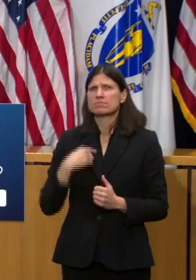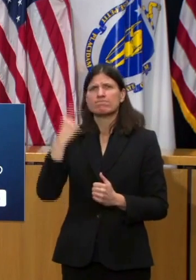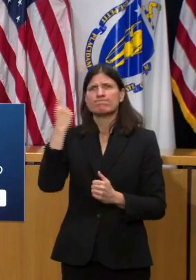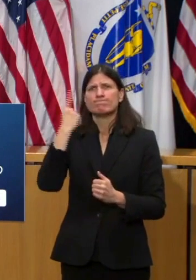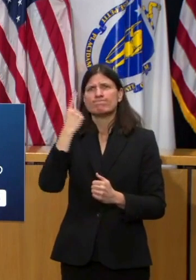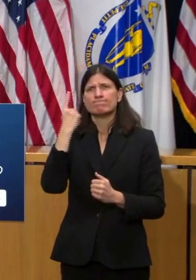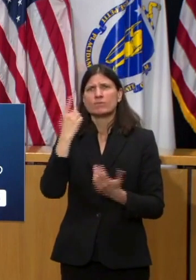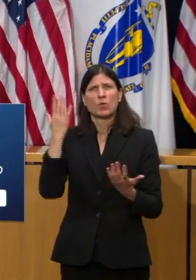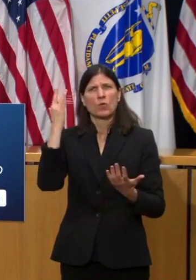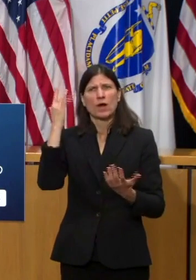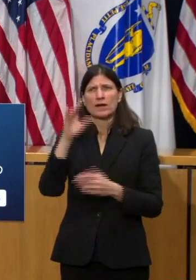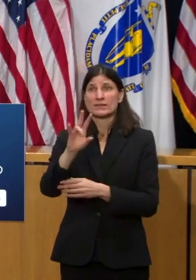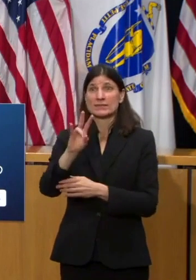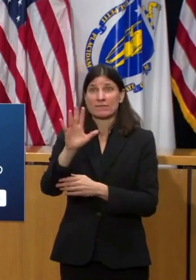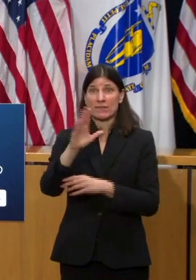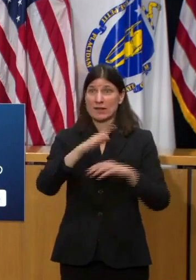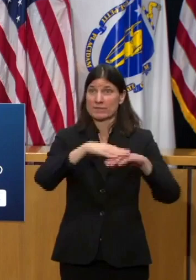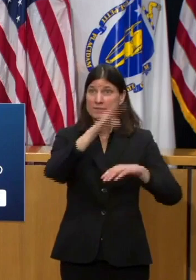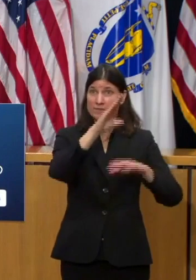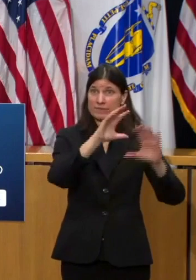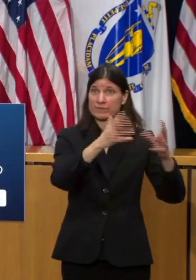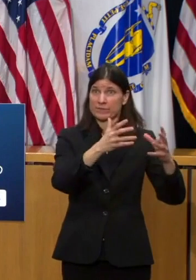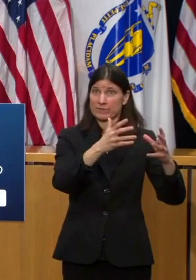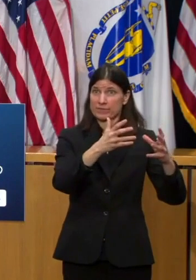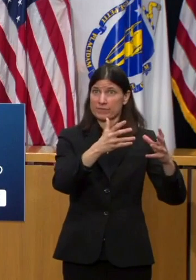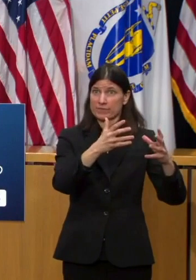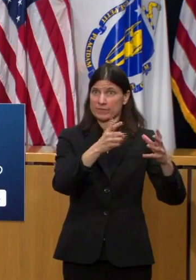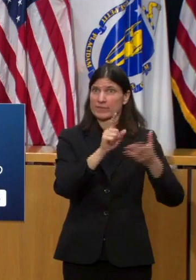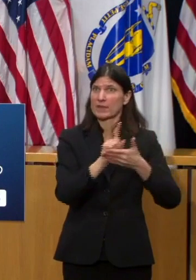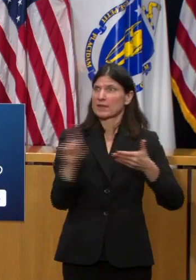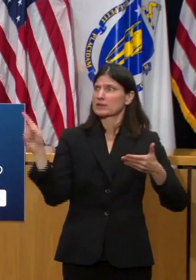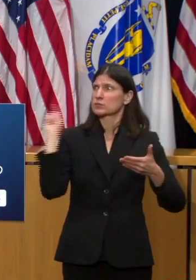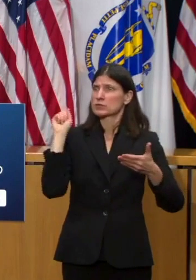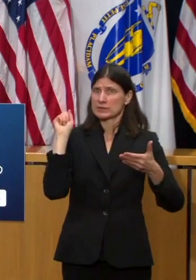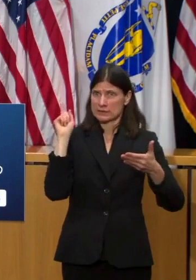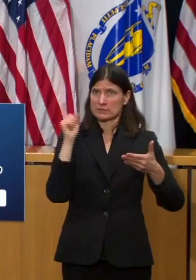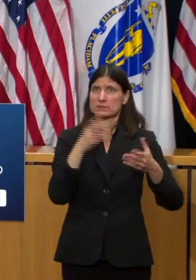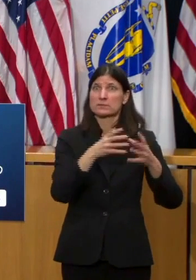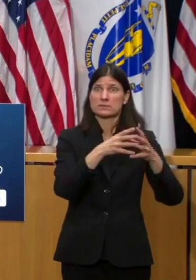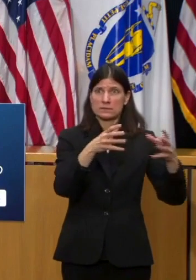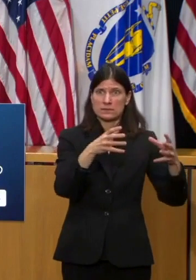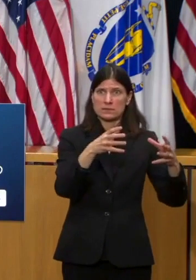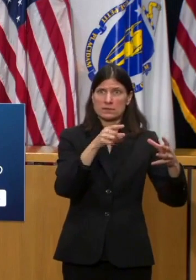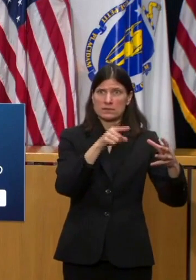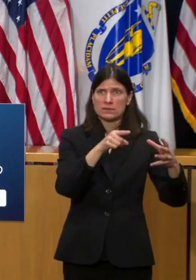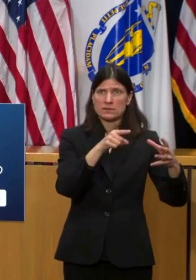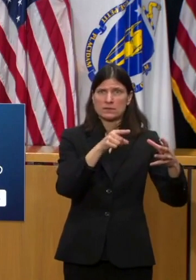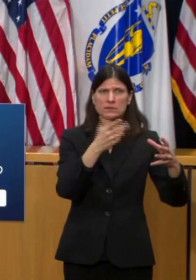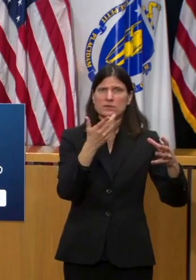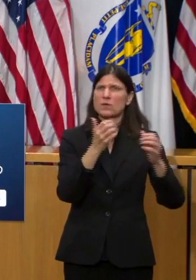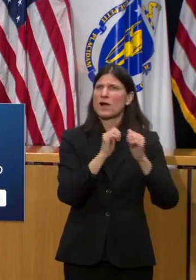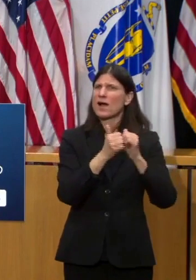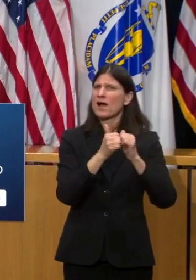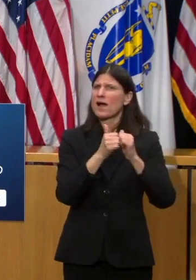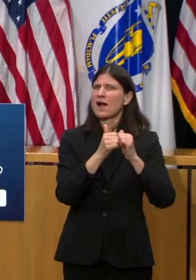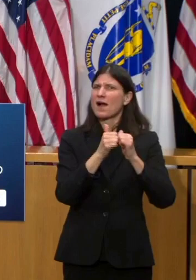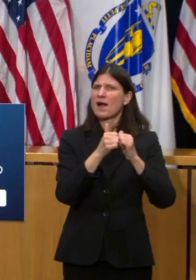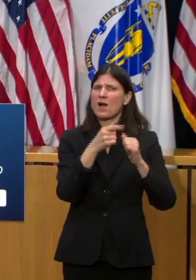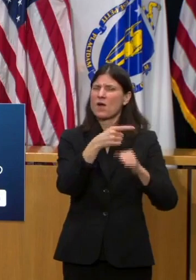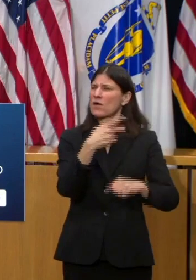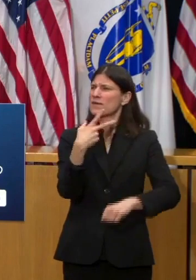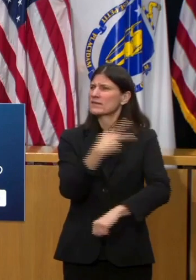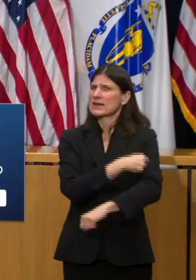help? And then also, can we just get a little bit more clarification on the companion program? Because I don't know if you saw Melrose and some other places are starting to use it,